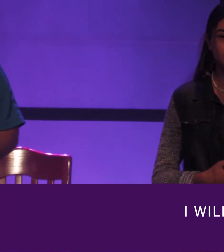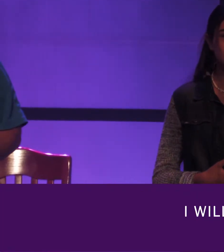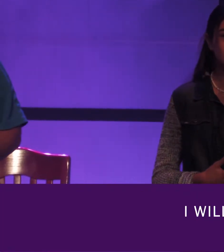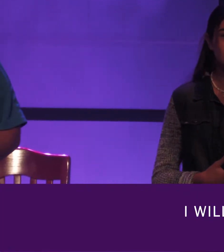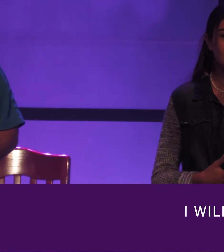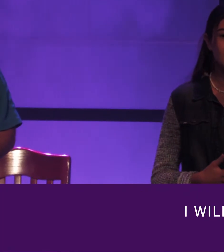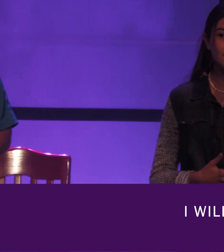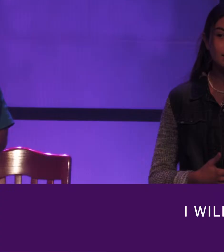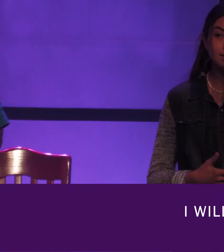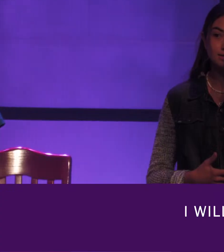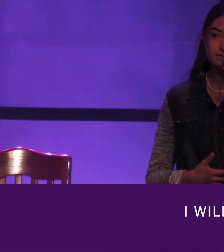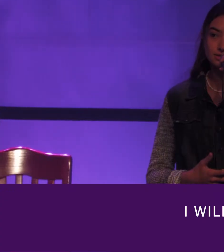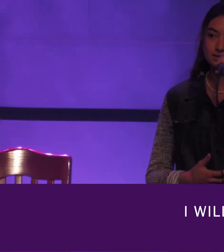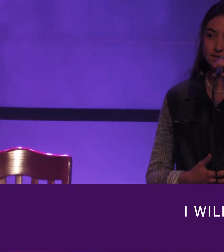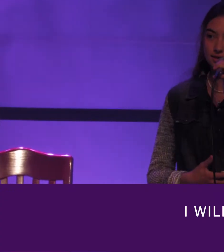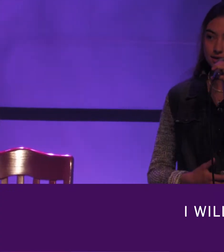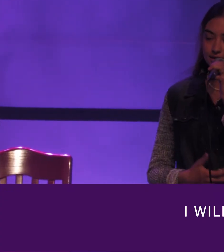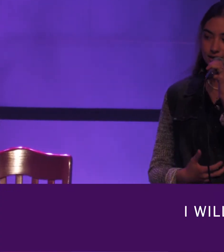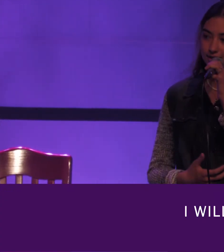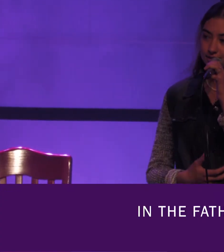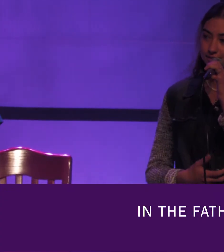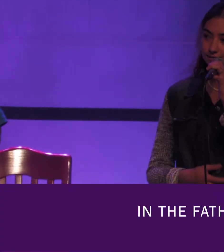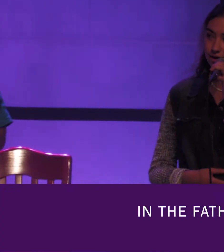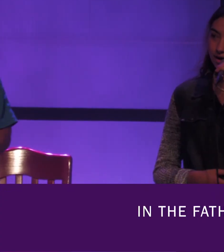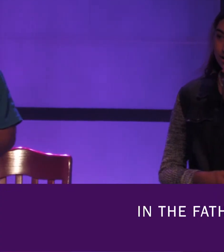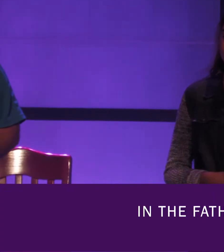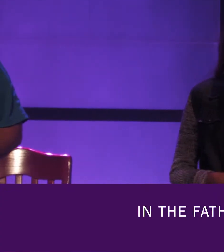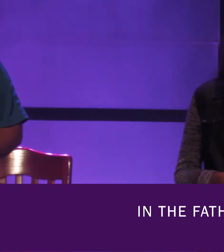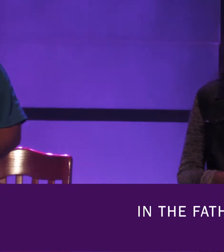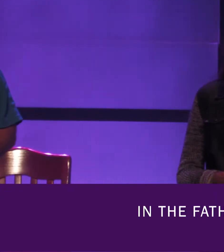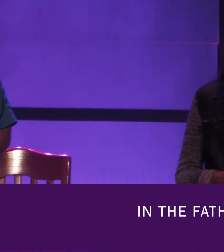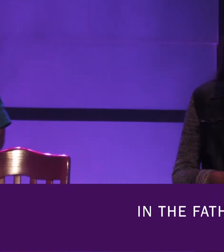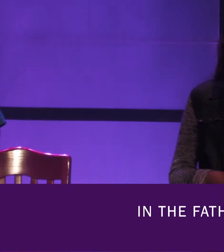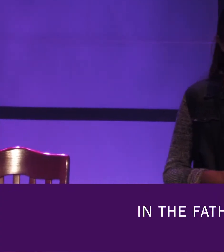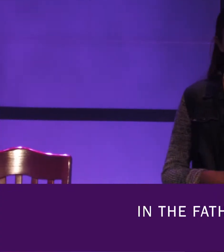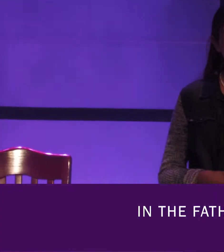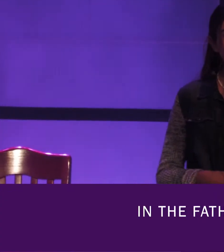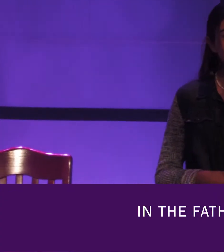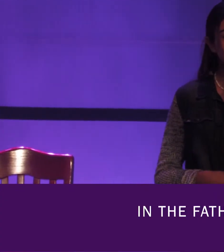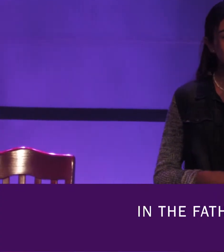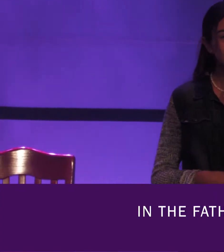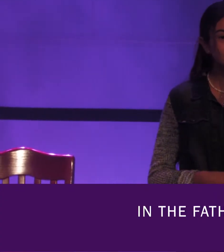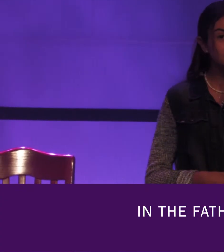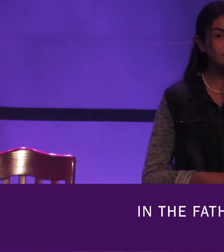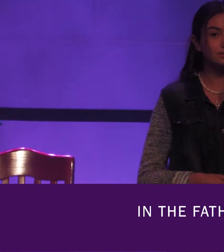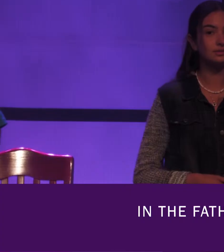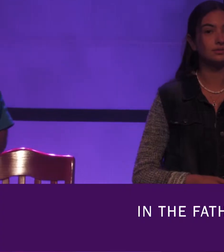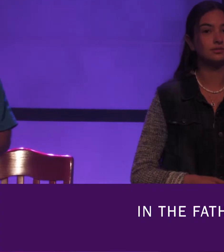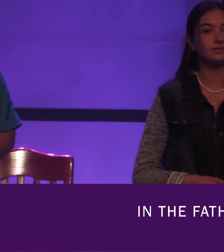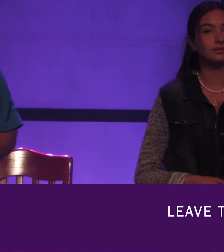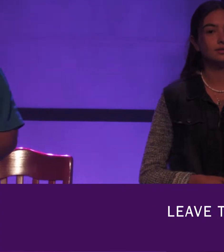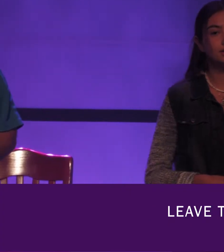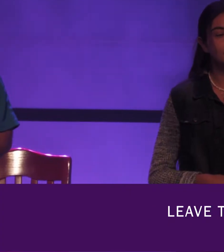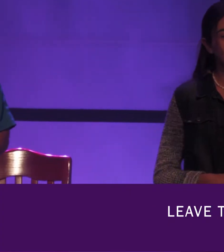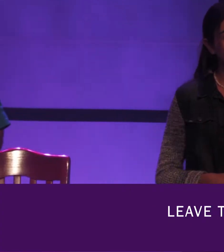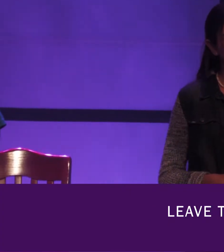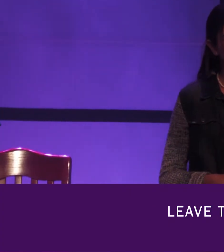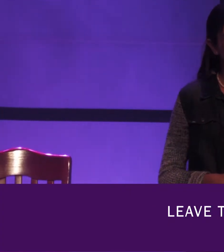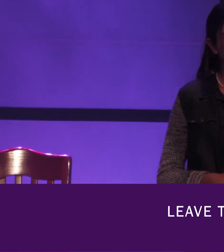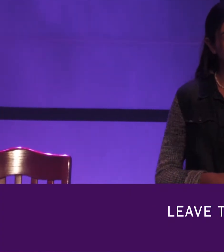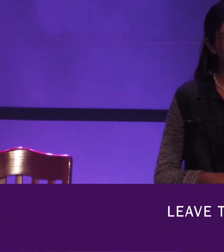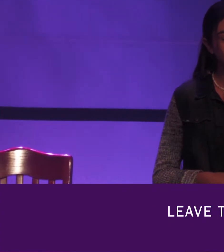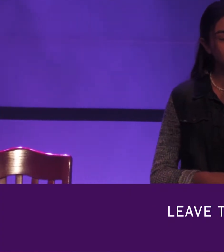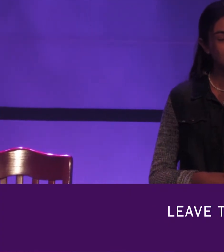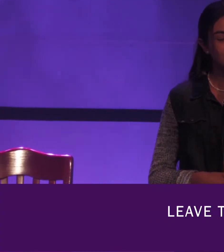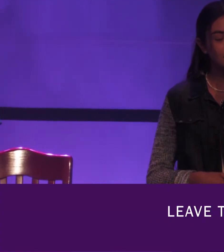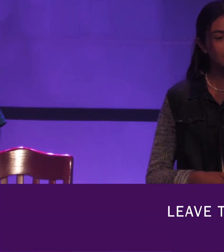I will rest in the Father's hands.